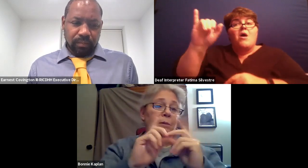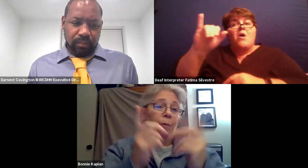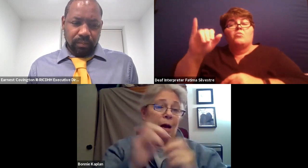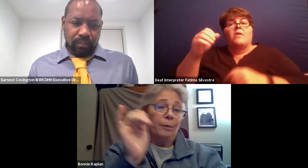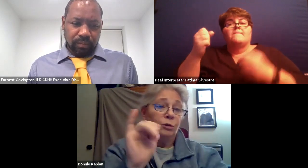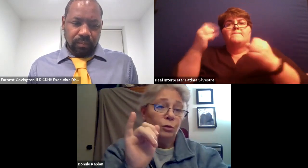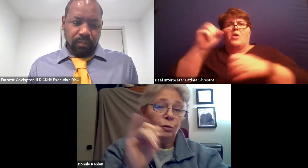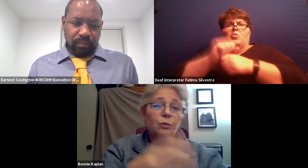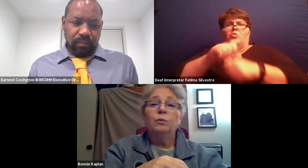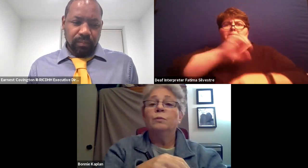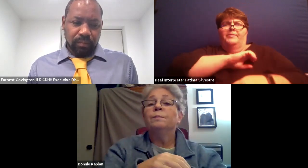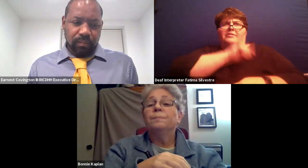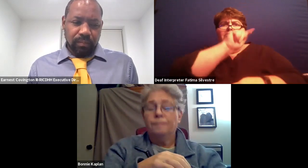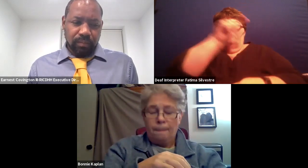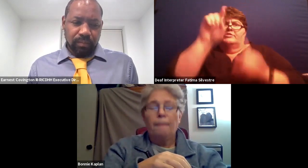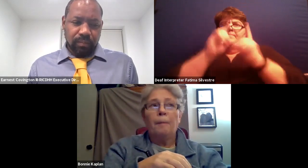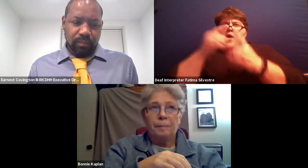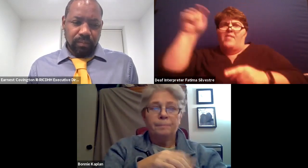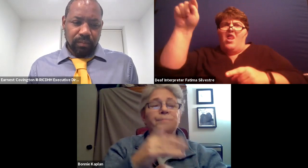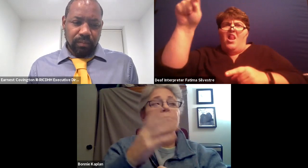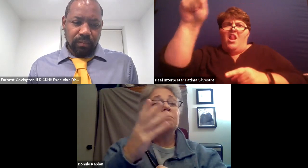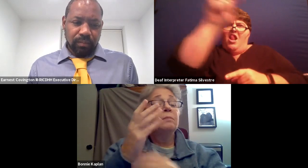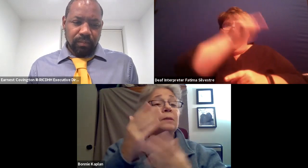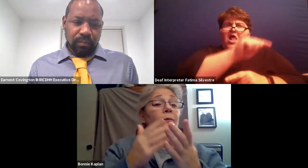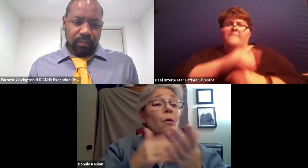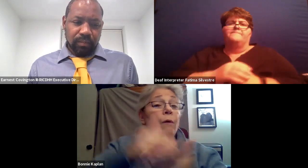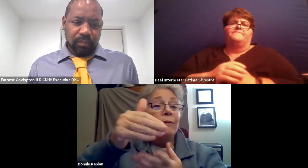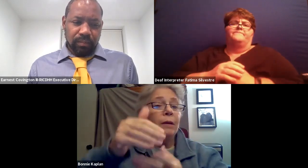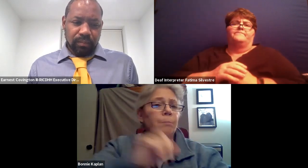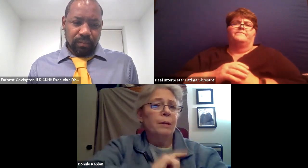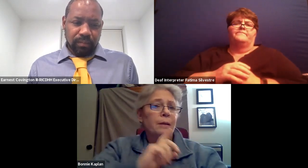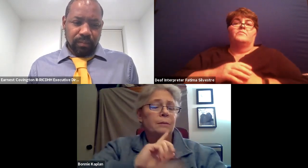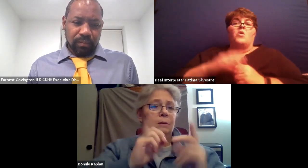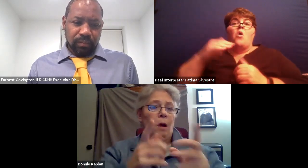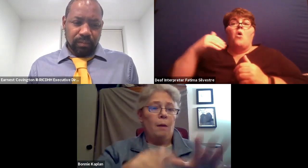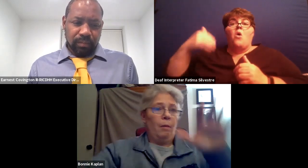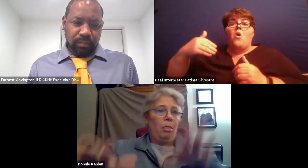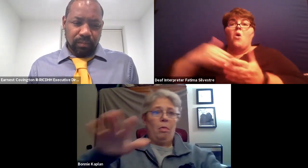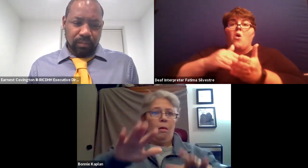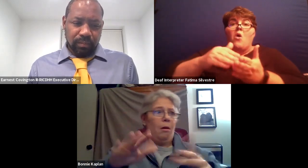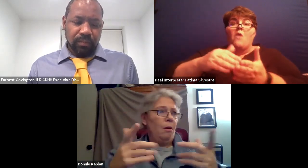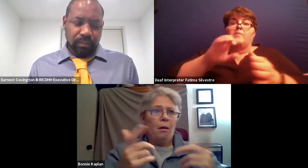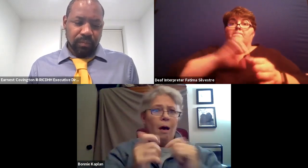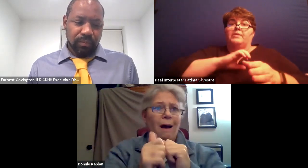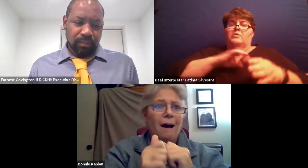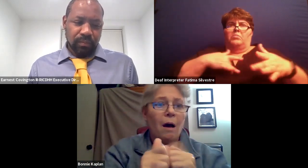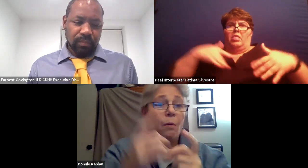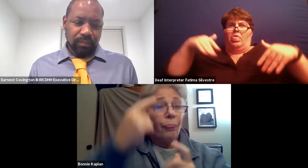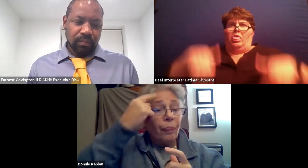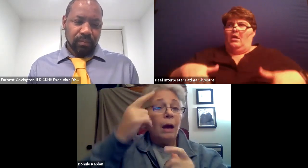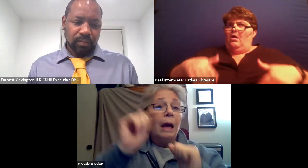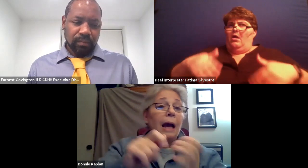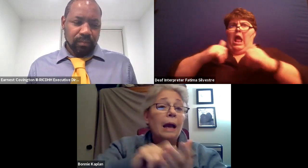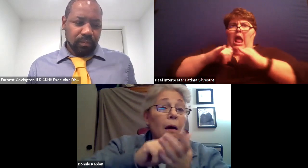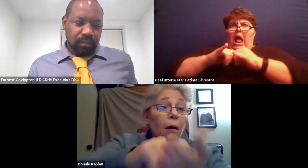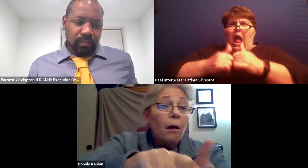Also, we work for other departments as well, like the police department. Sometimes they